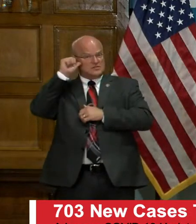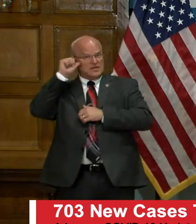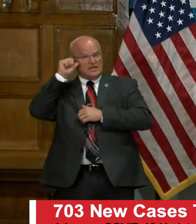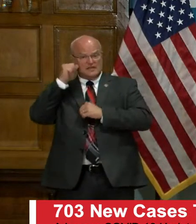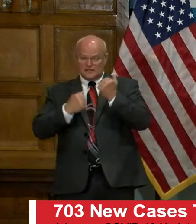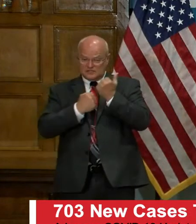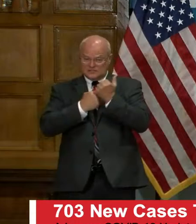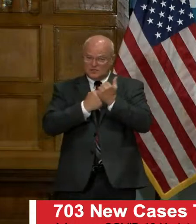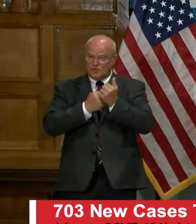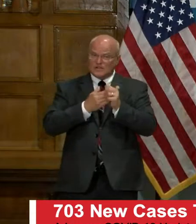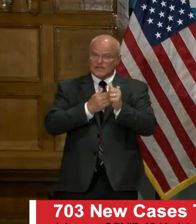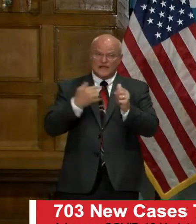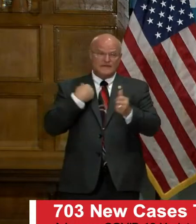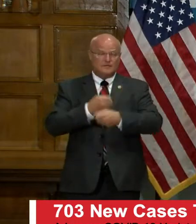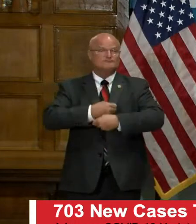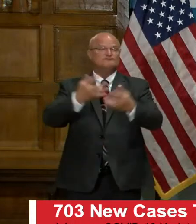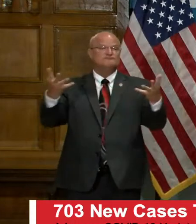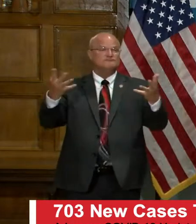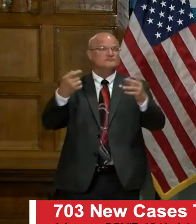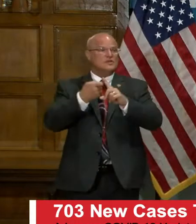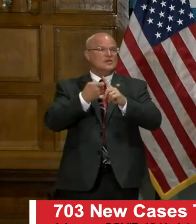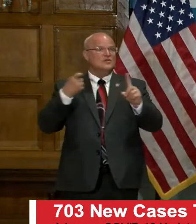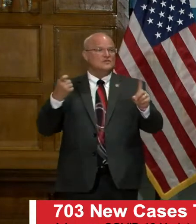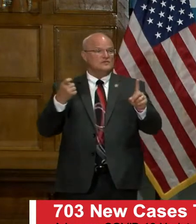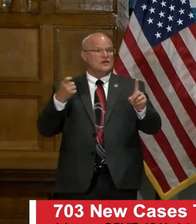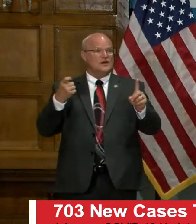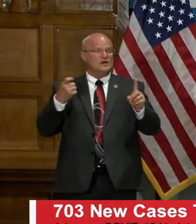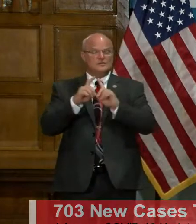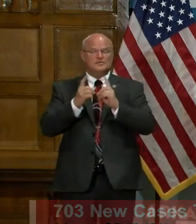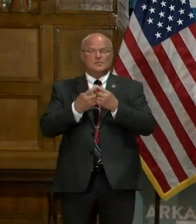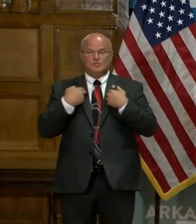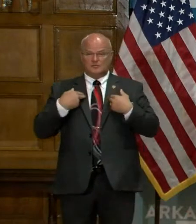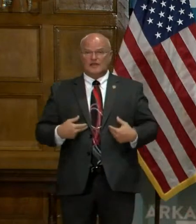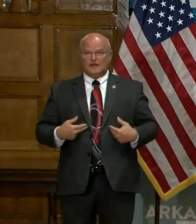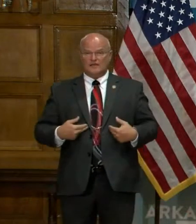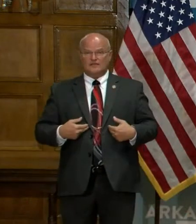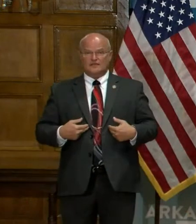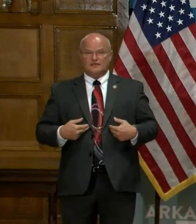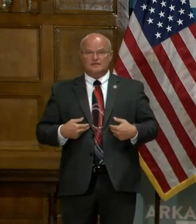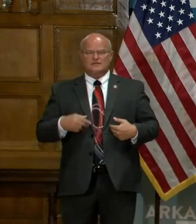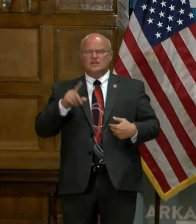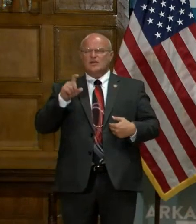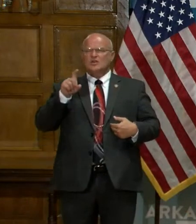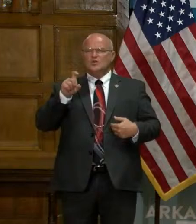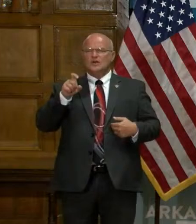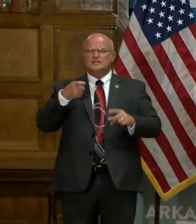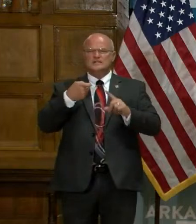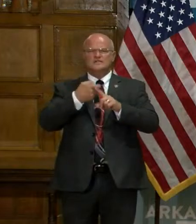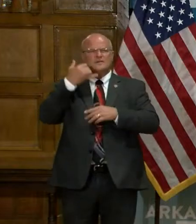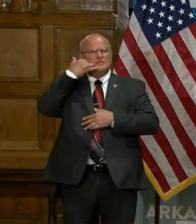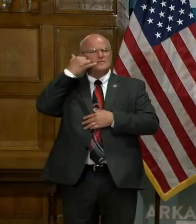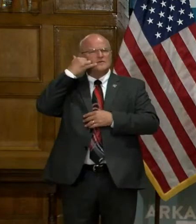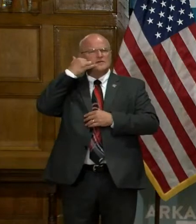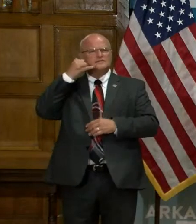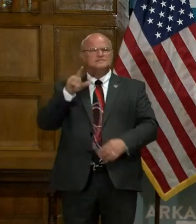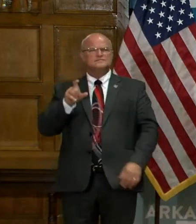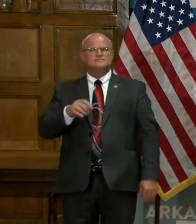this guidance that we're giving from the Department of Health. Is there a question that is